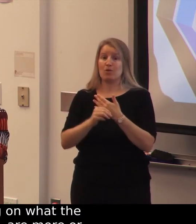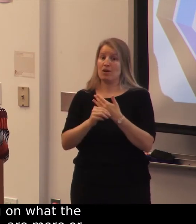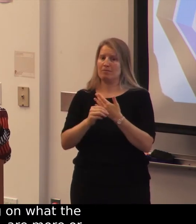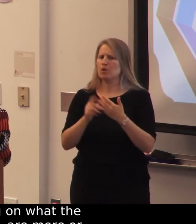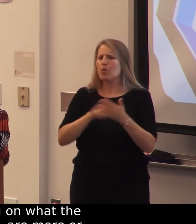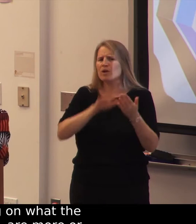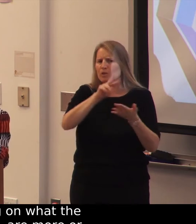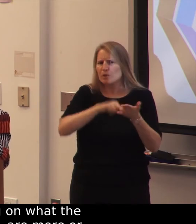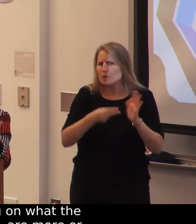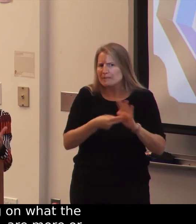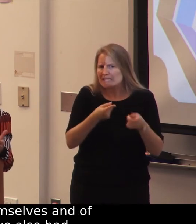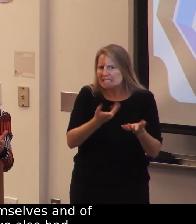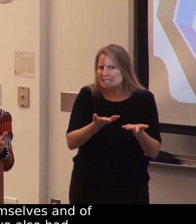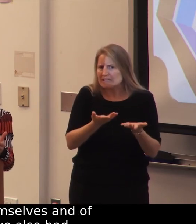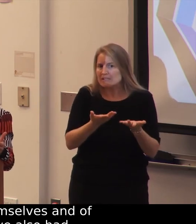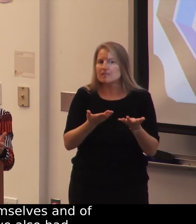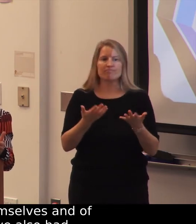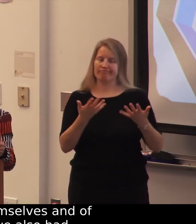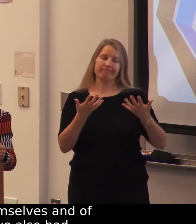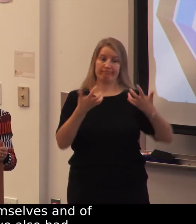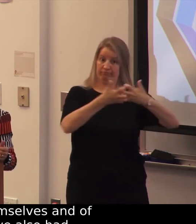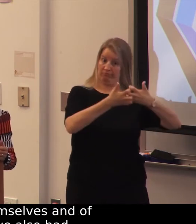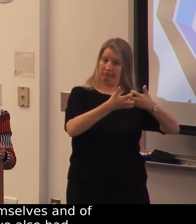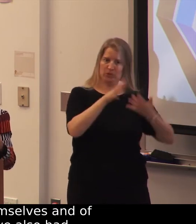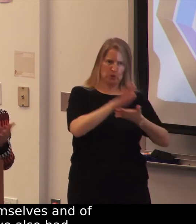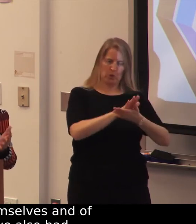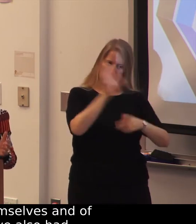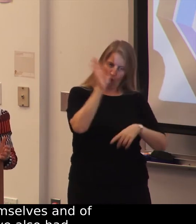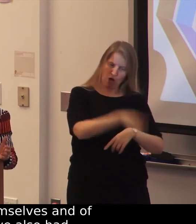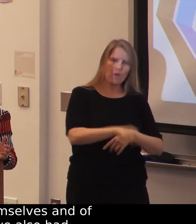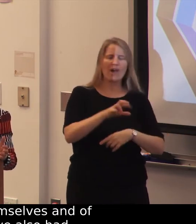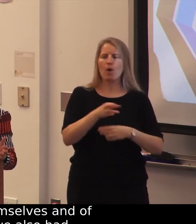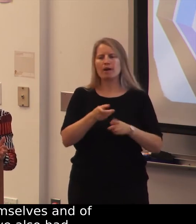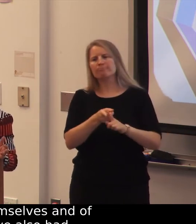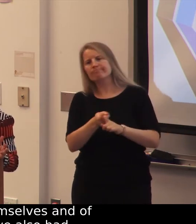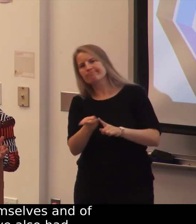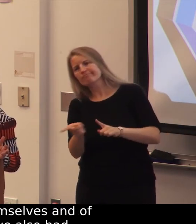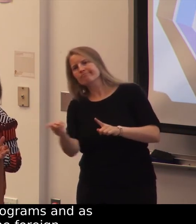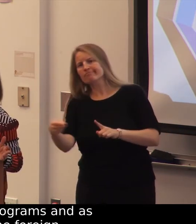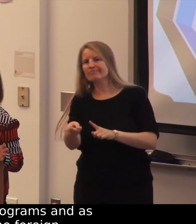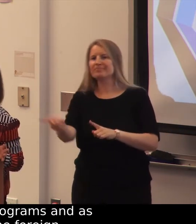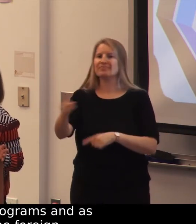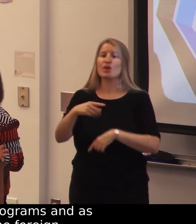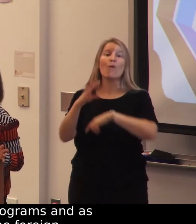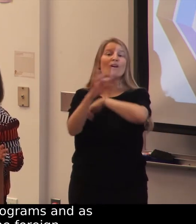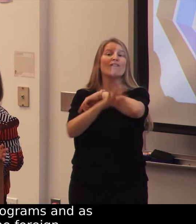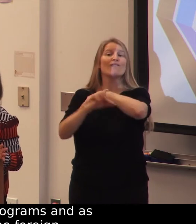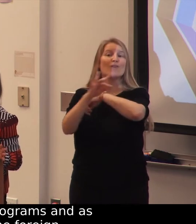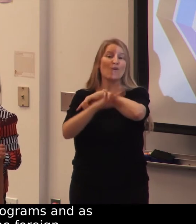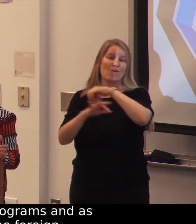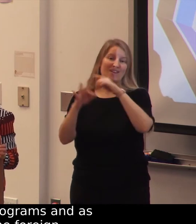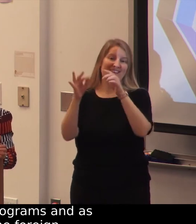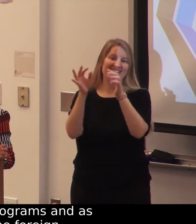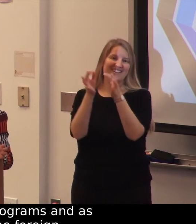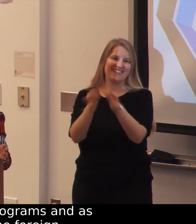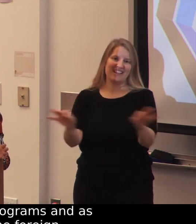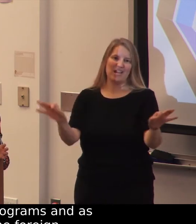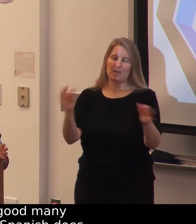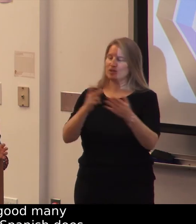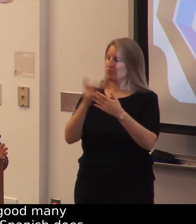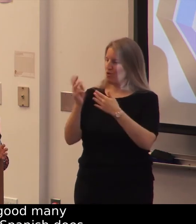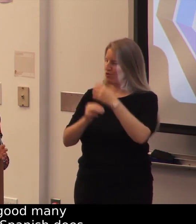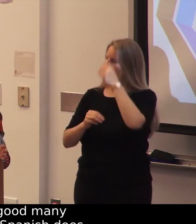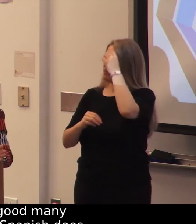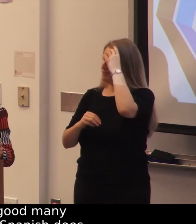purpose is, are more or less aligned with the schools themselves. And of course, we also have those wonderful foreign language programs. And as I say, the foreign